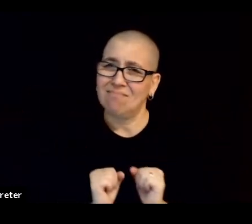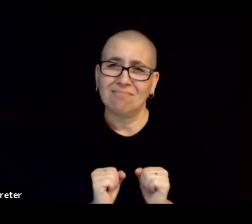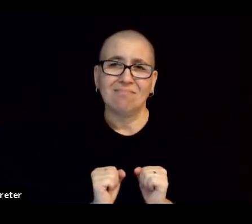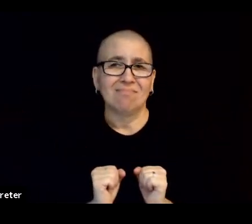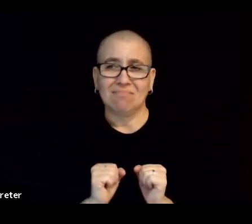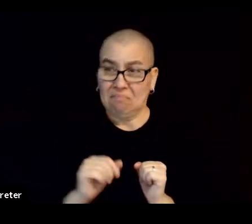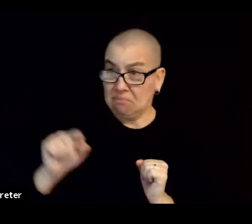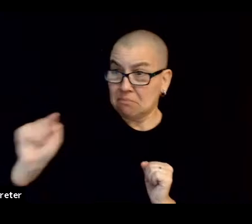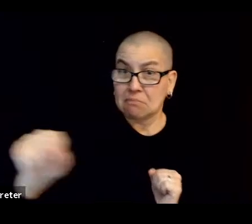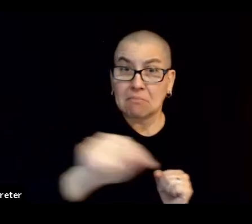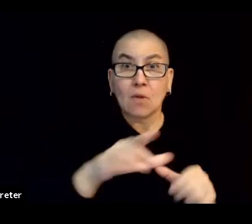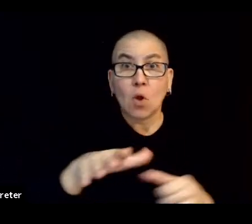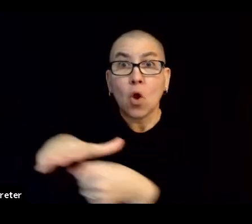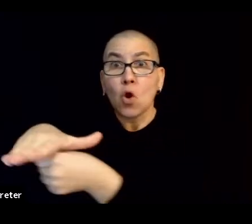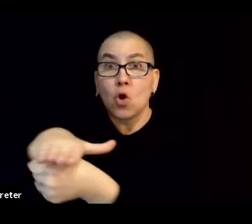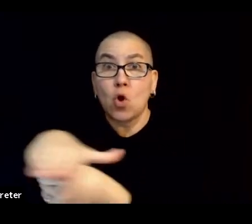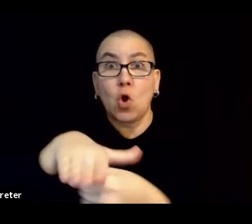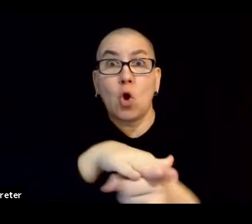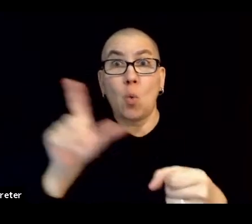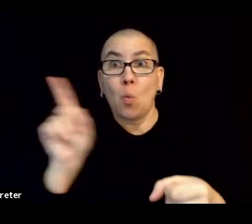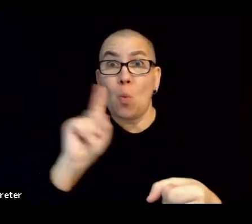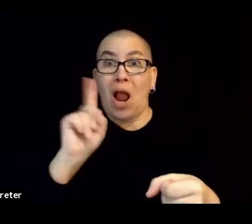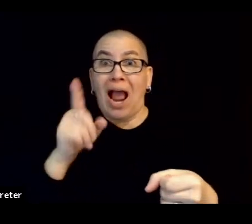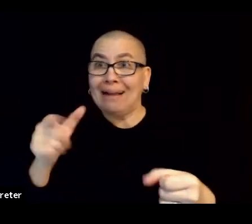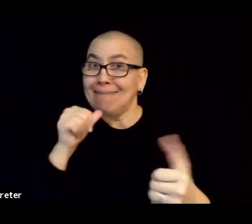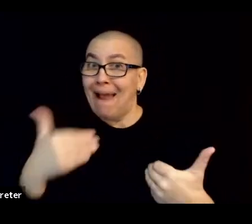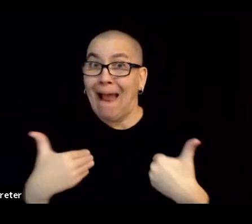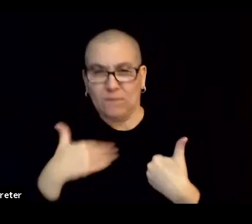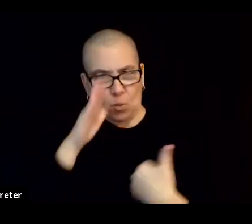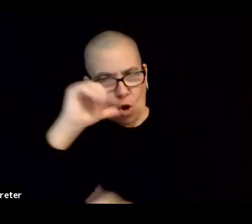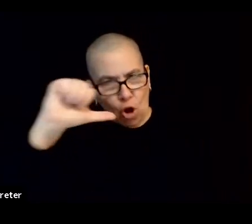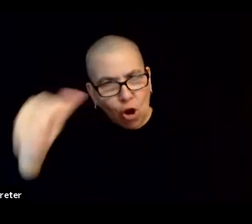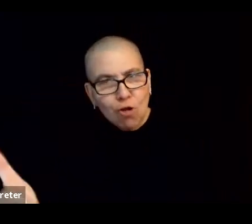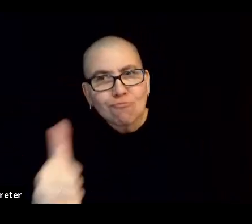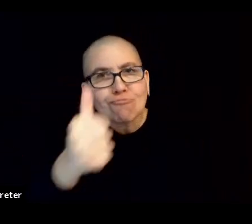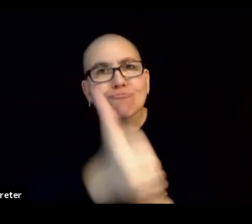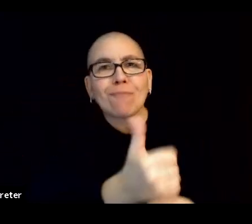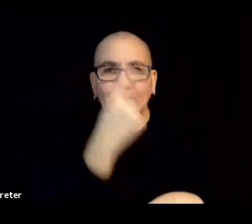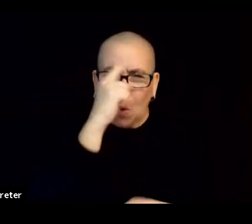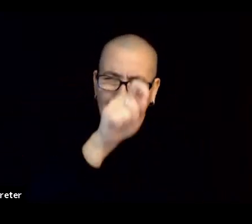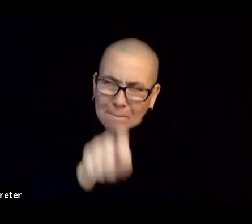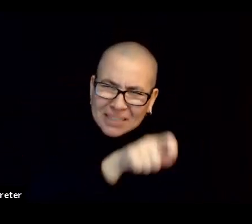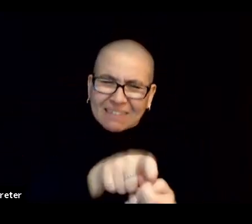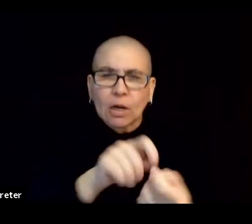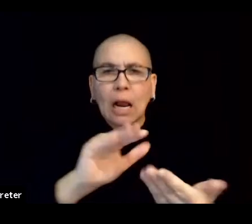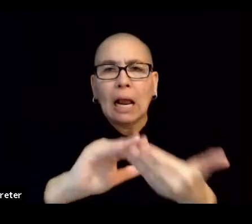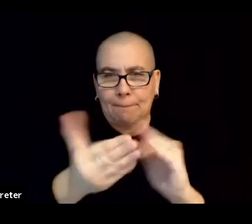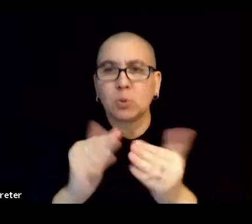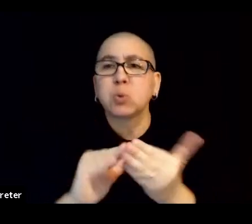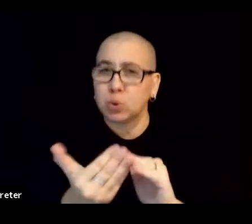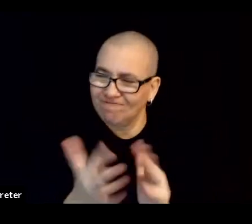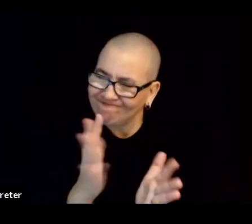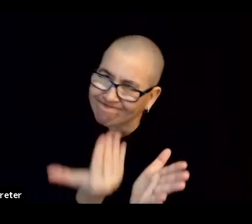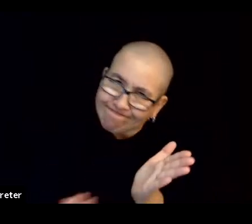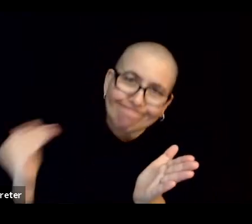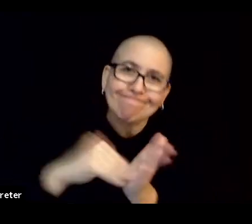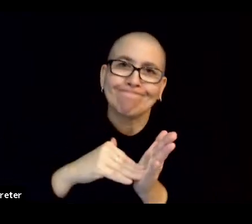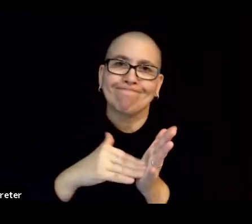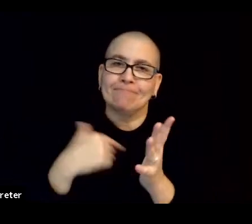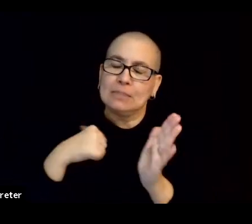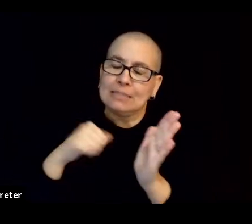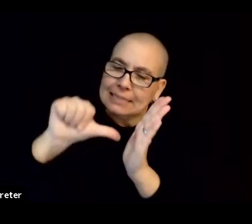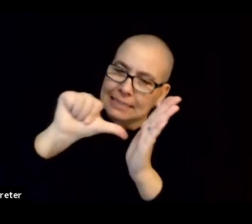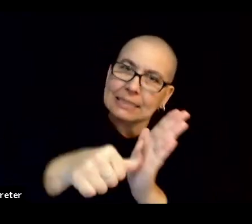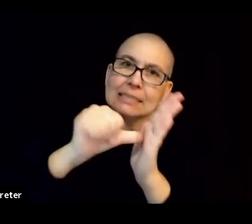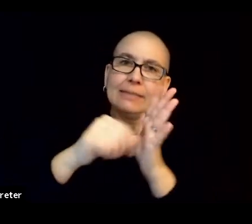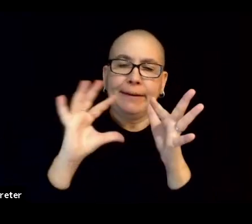serve these particular communities. We have a lot more work to do in this area. And here again, much depends on